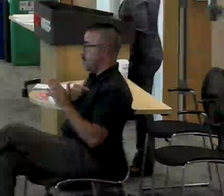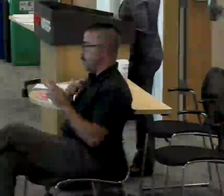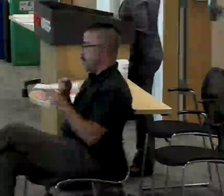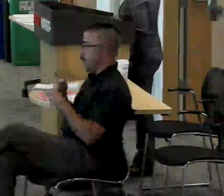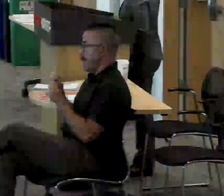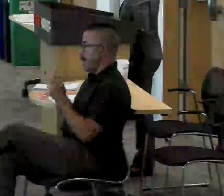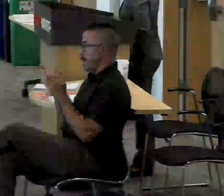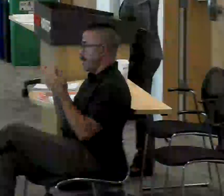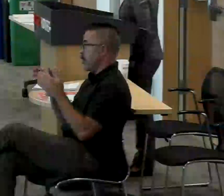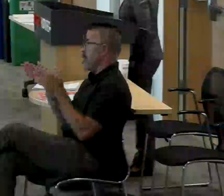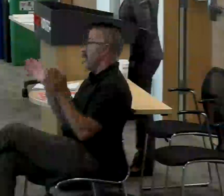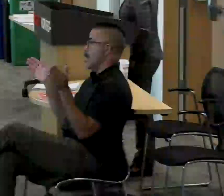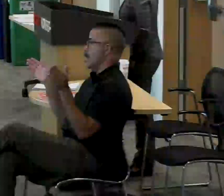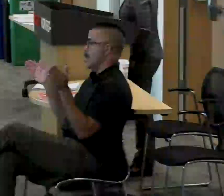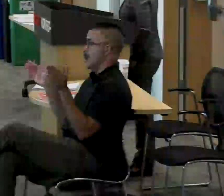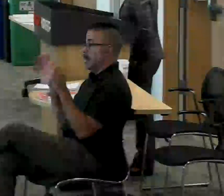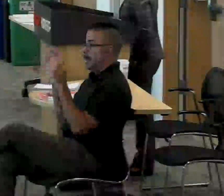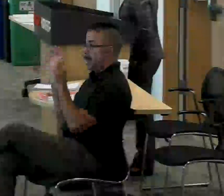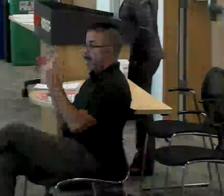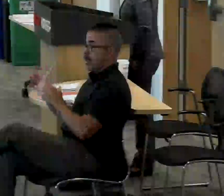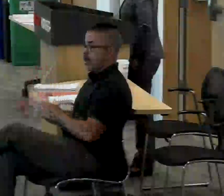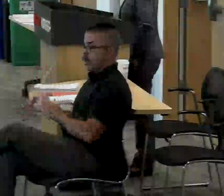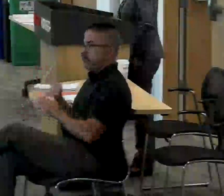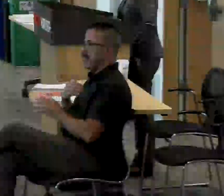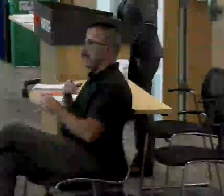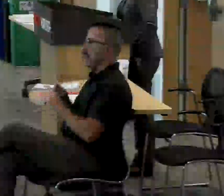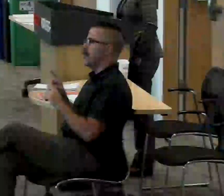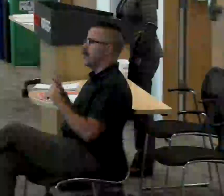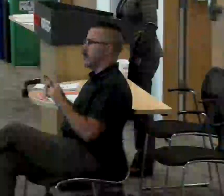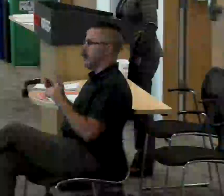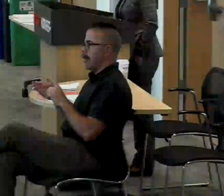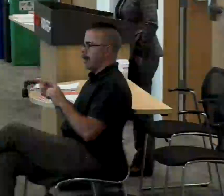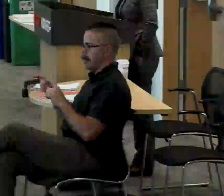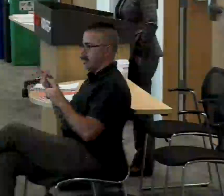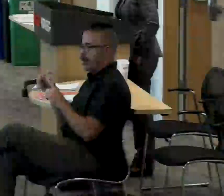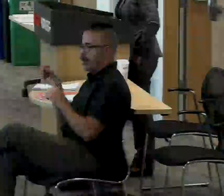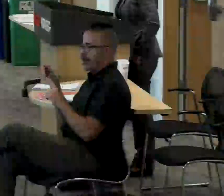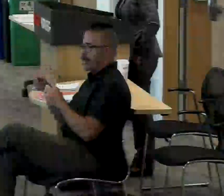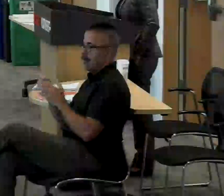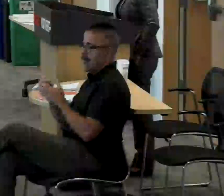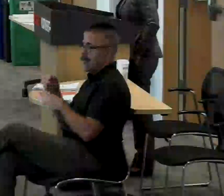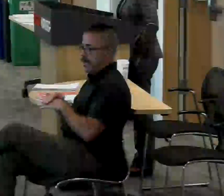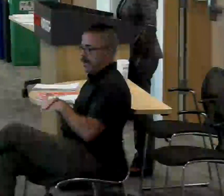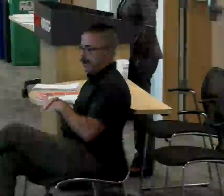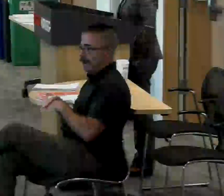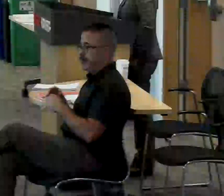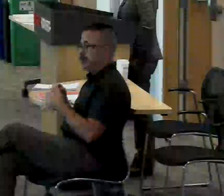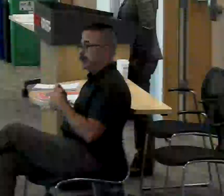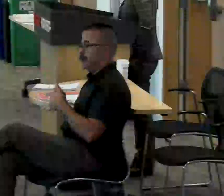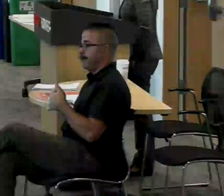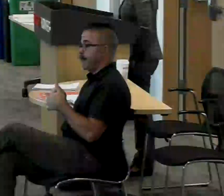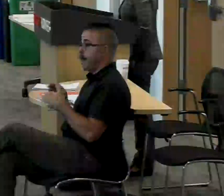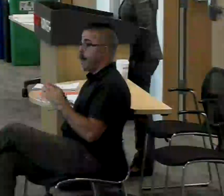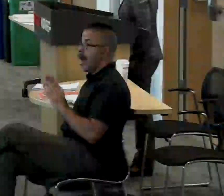the categories, there's many different things you can spend your money on. For example,